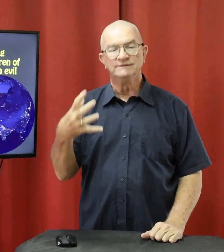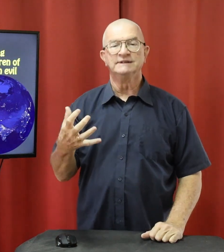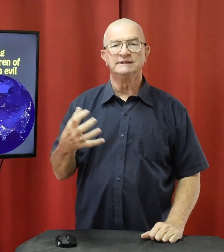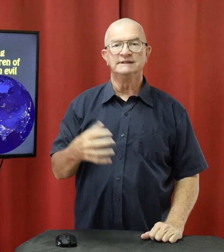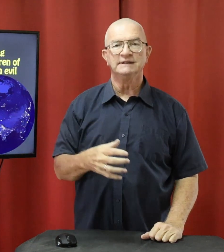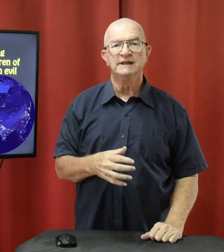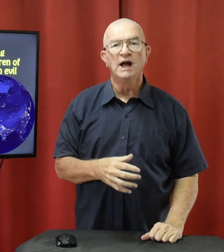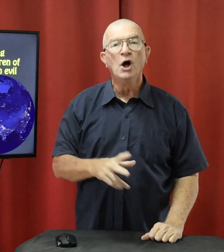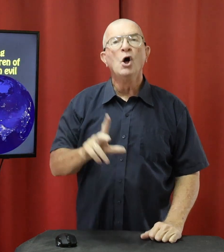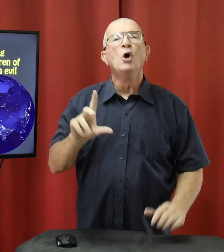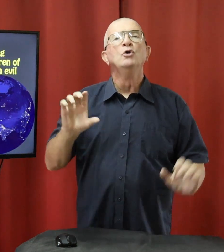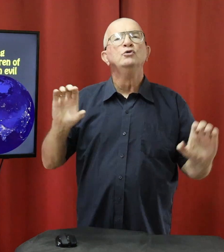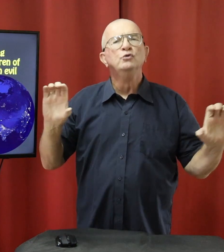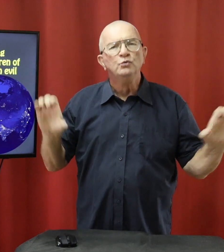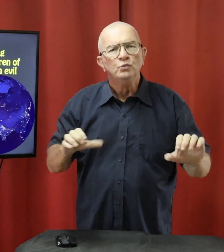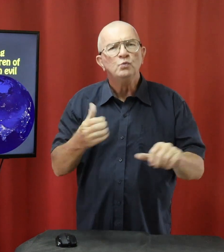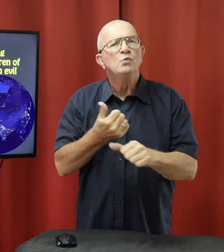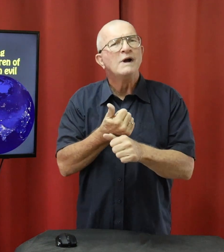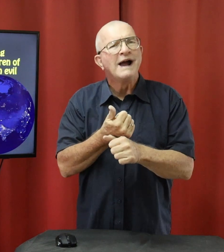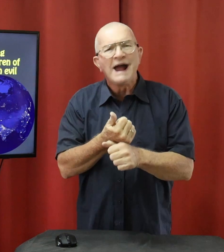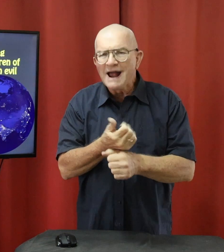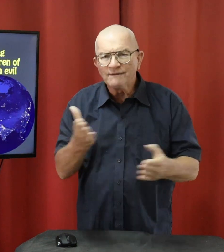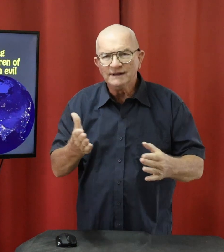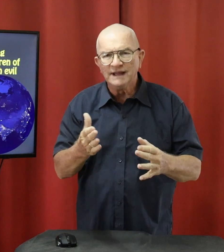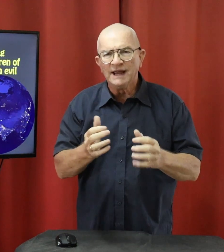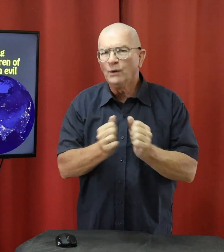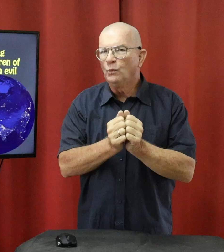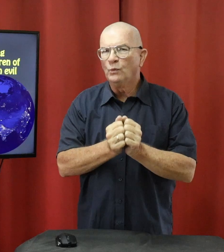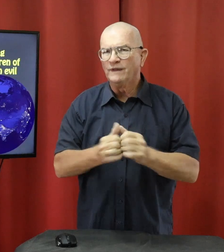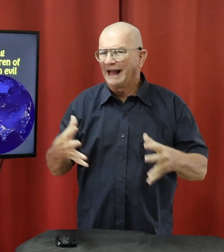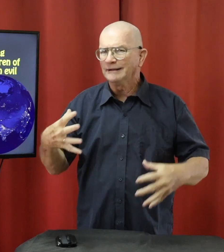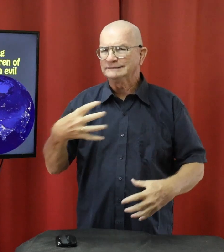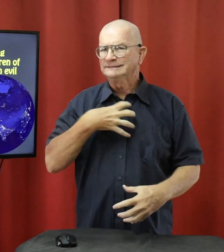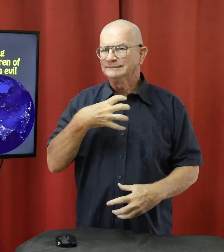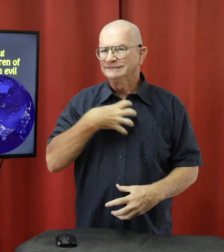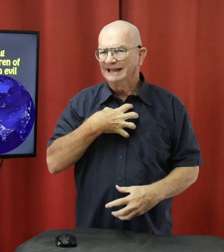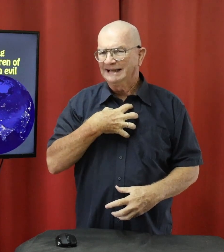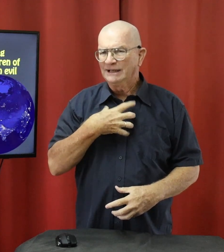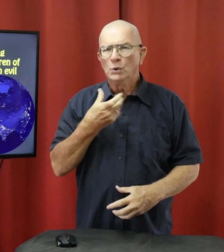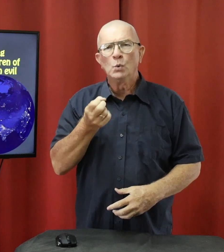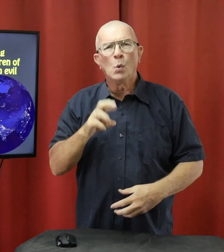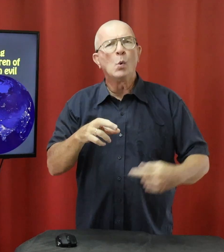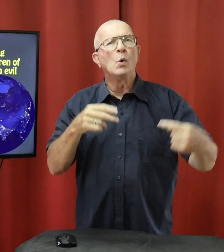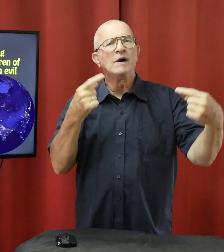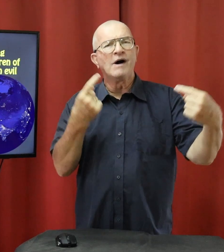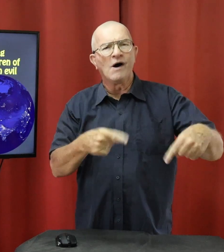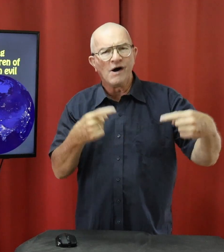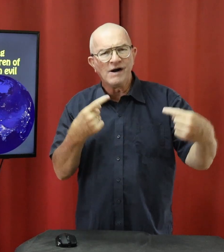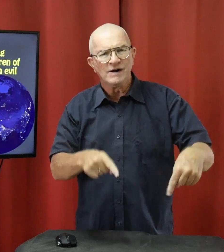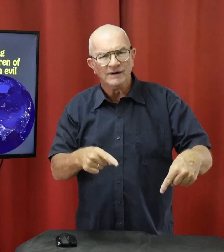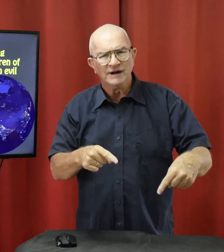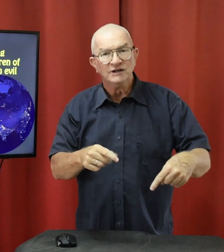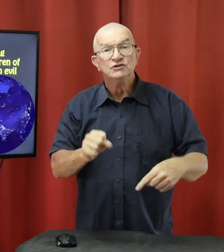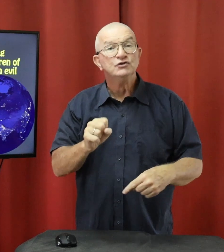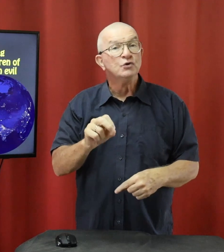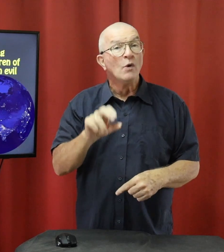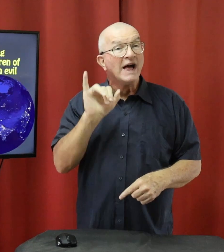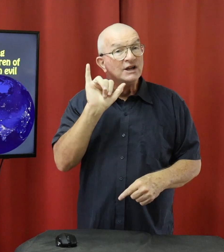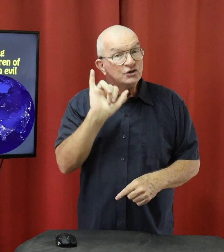Verses 14 and 15. Do everything without complaining or arguing, so